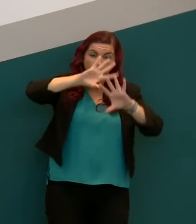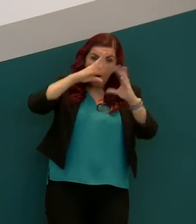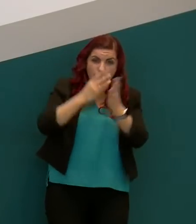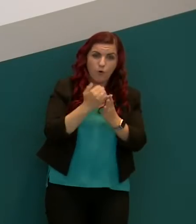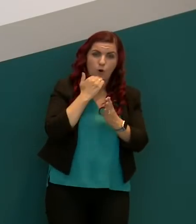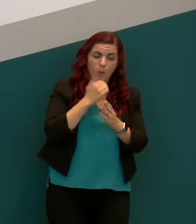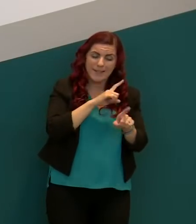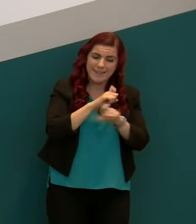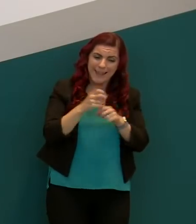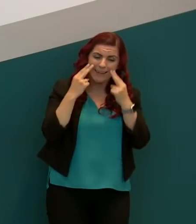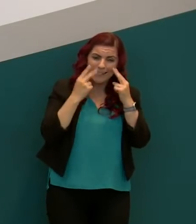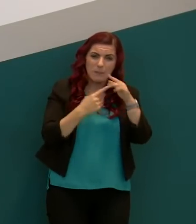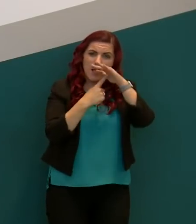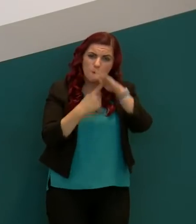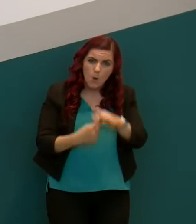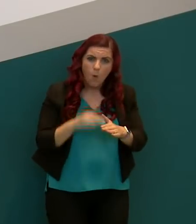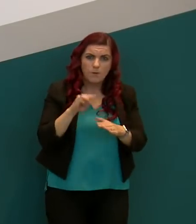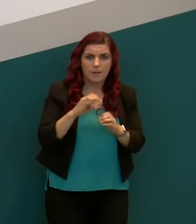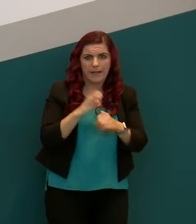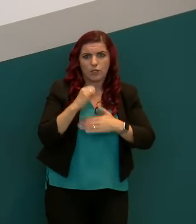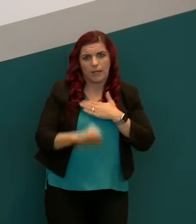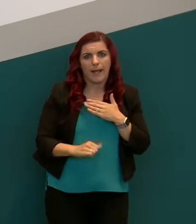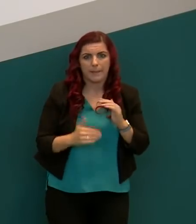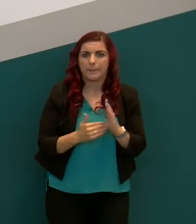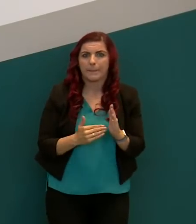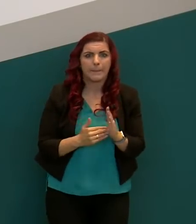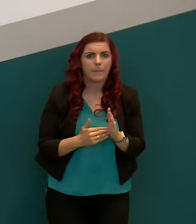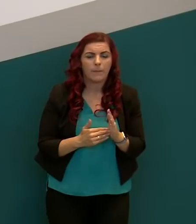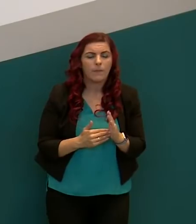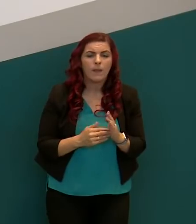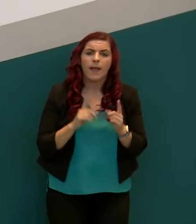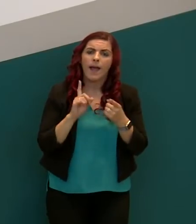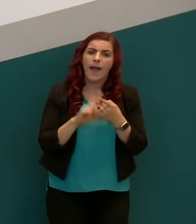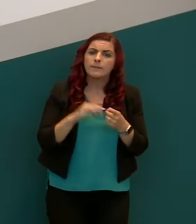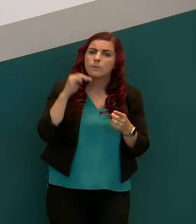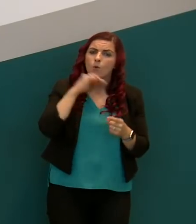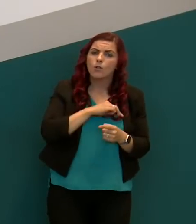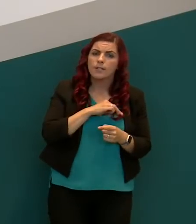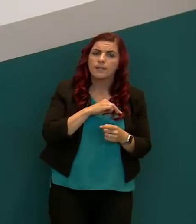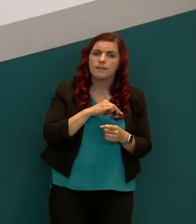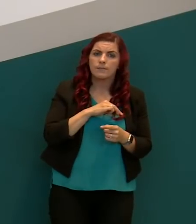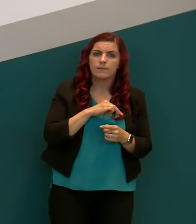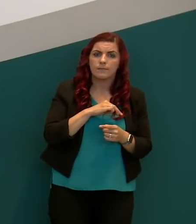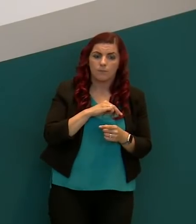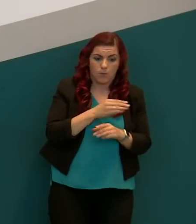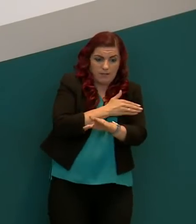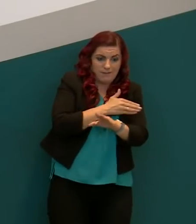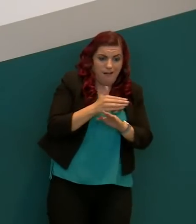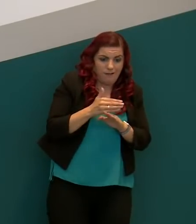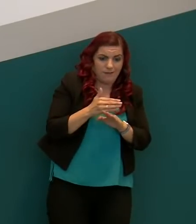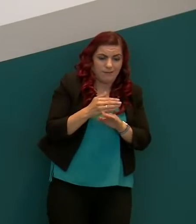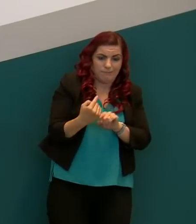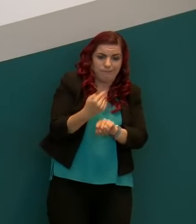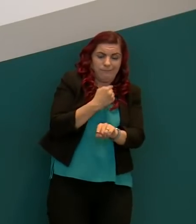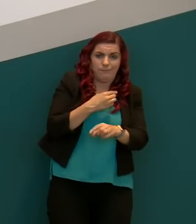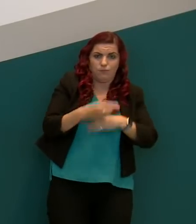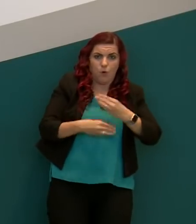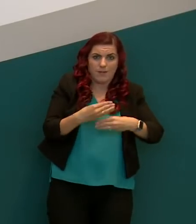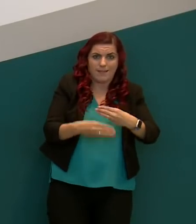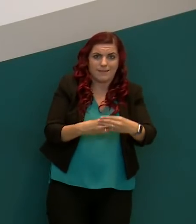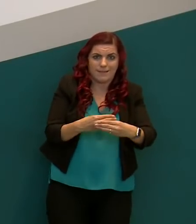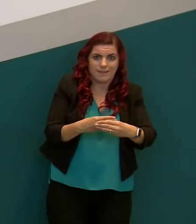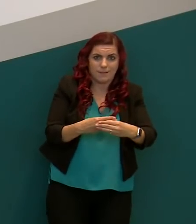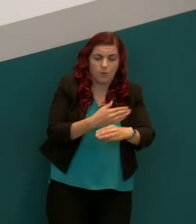as possible on any given day. It is important, we set out at the start of this process to